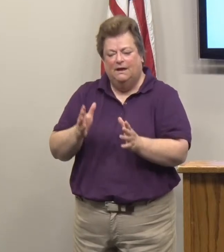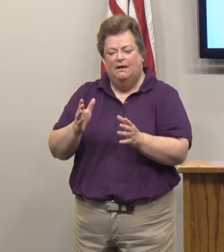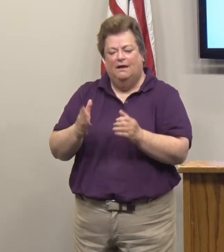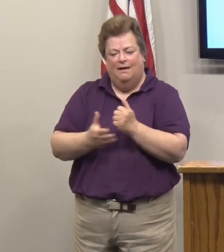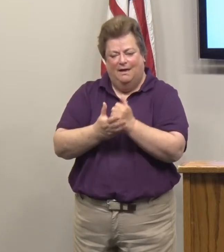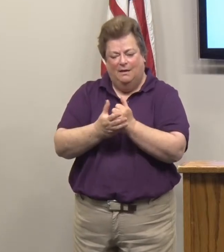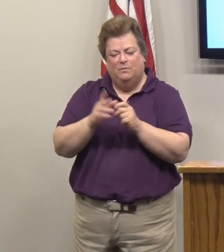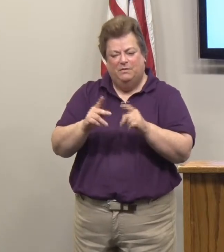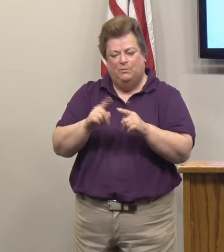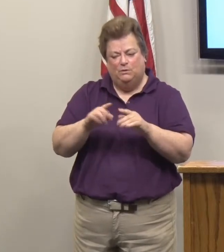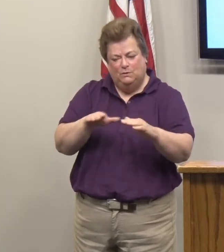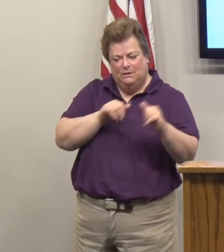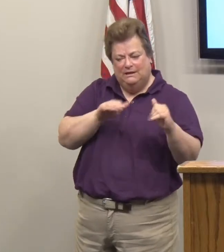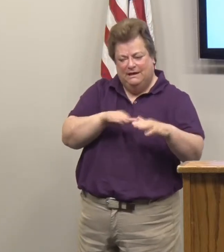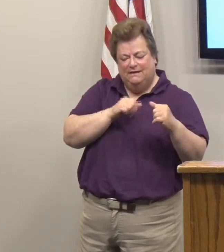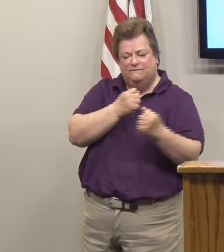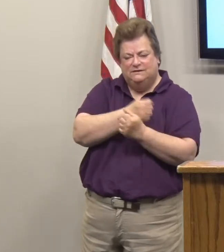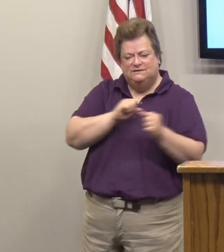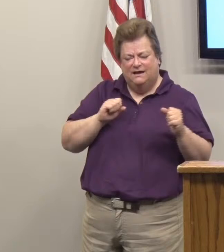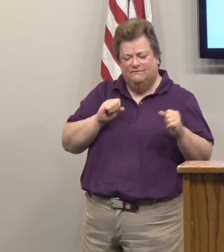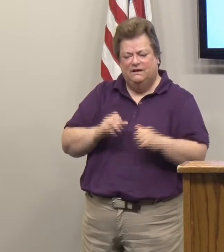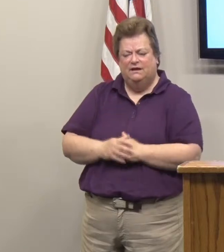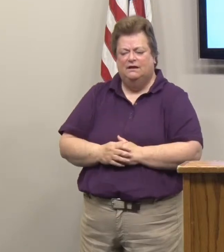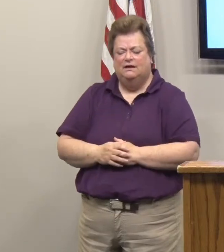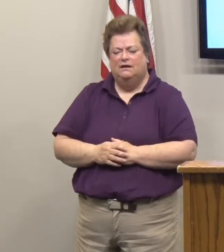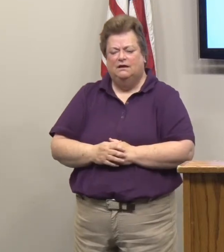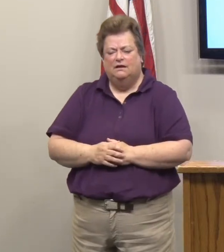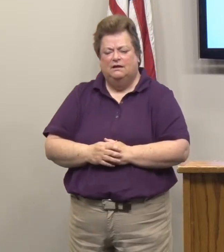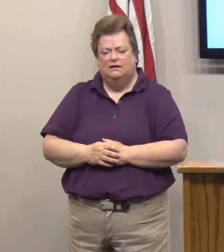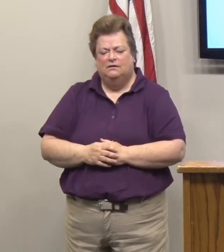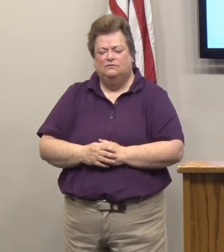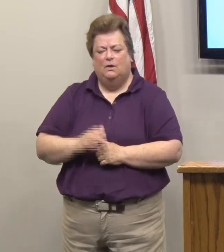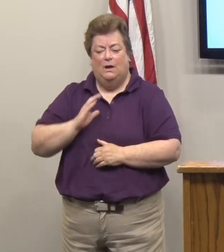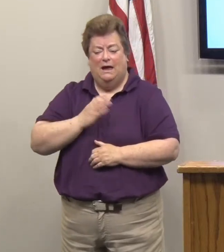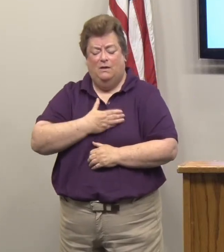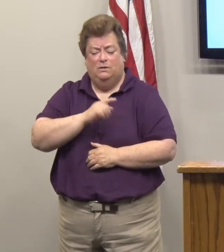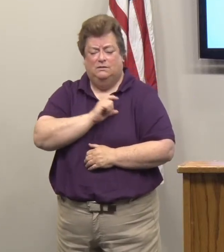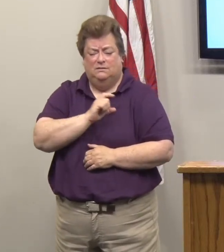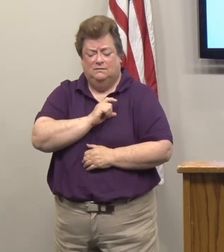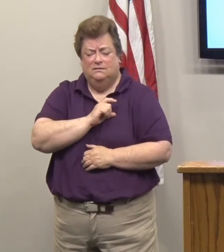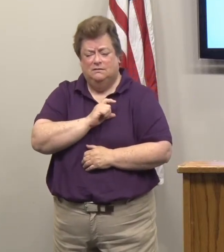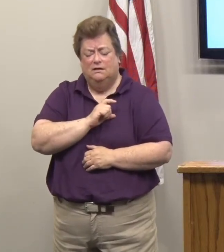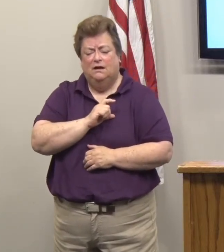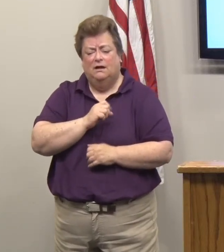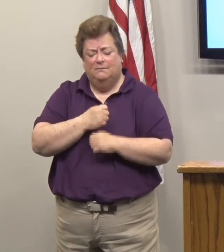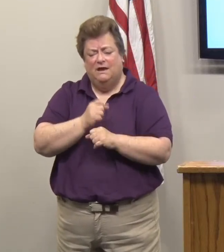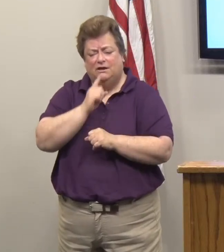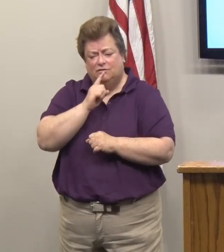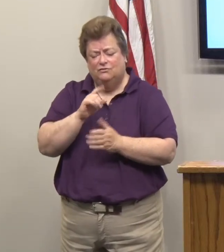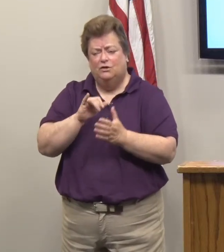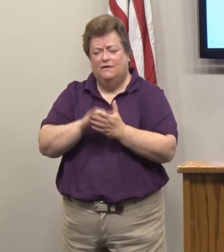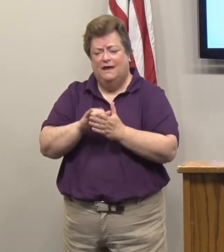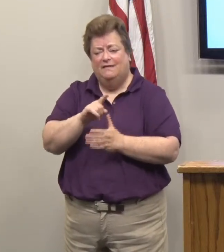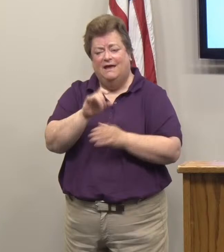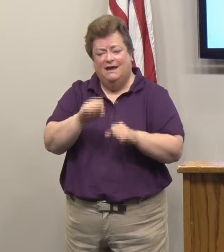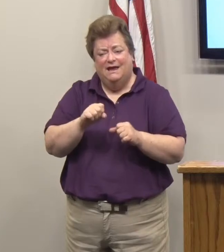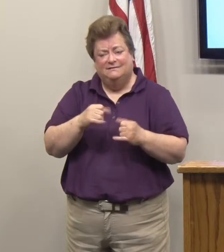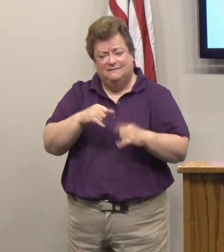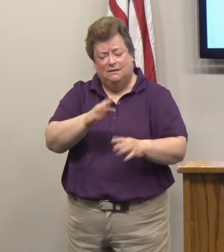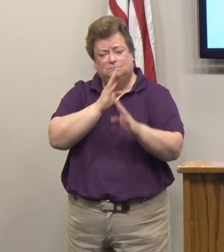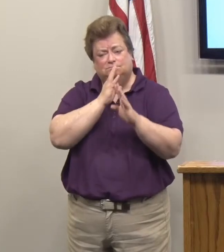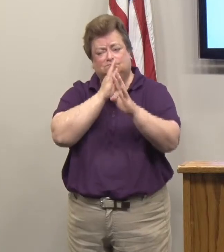10th Street with their vehicles to protect those who were gathered in the street. Later in the evening, they helped facilitate